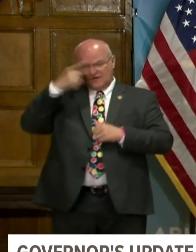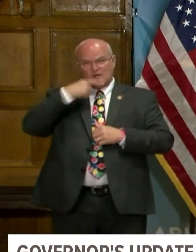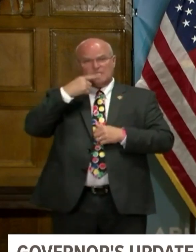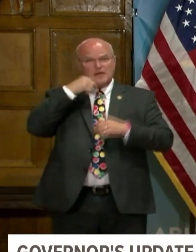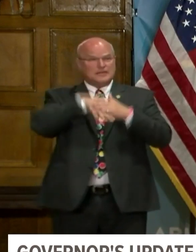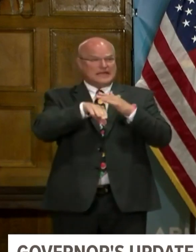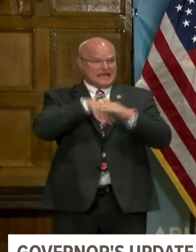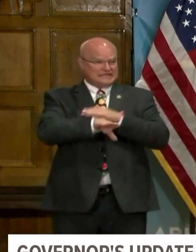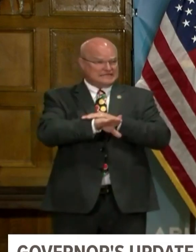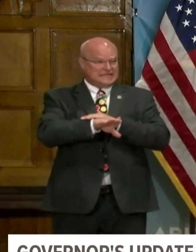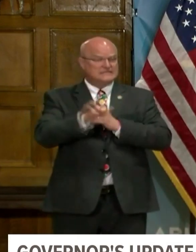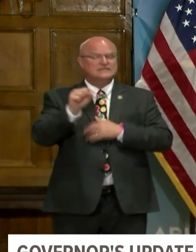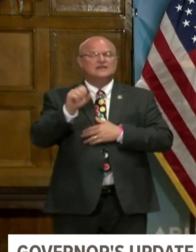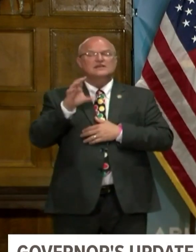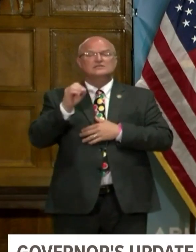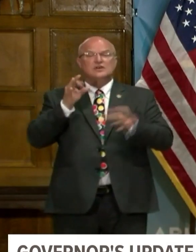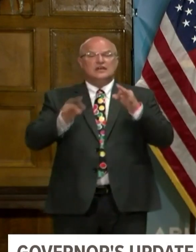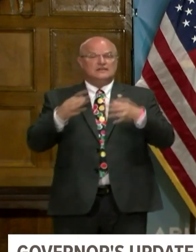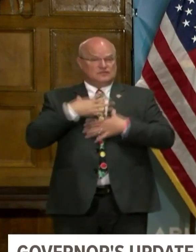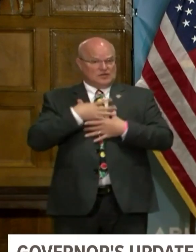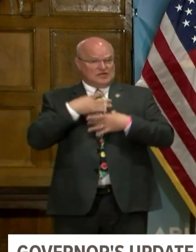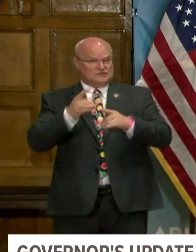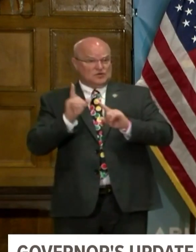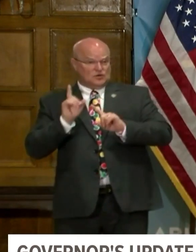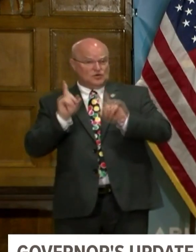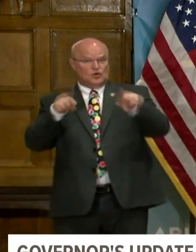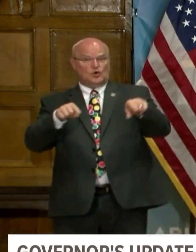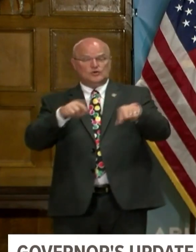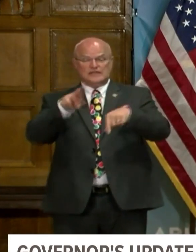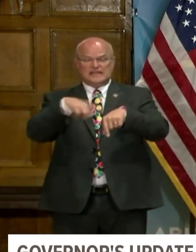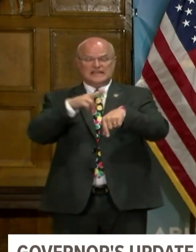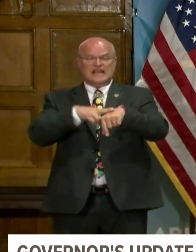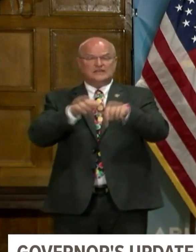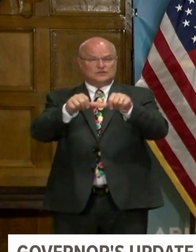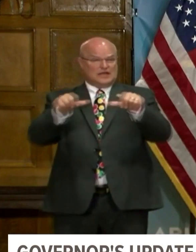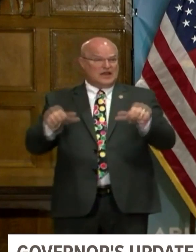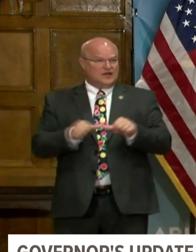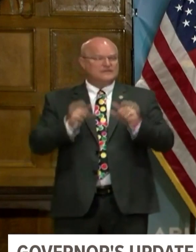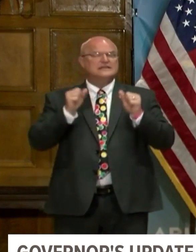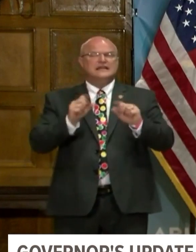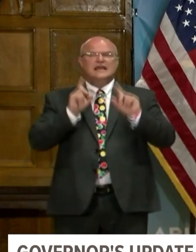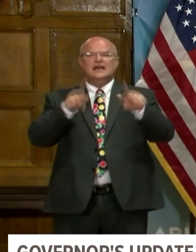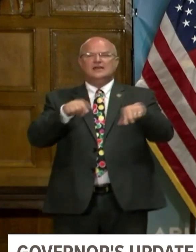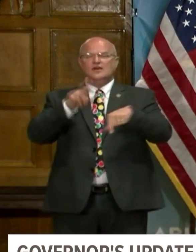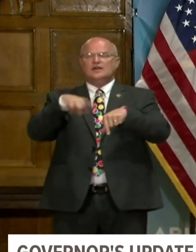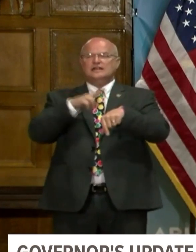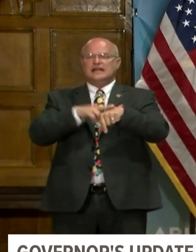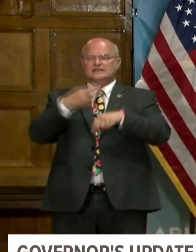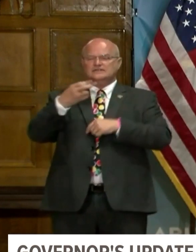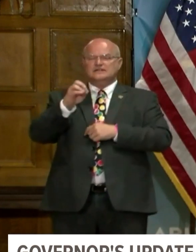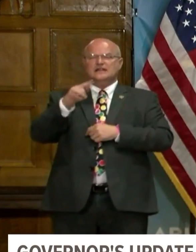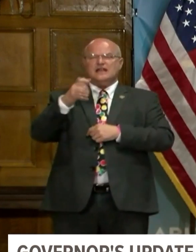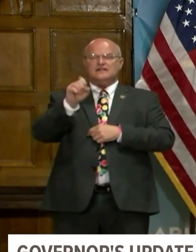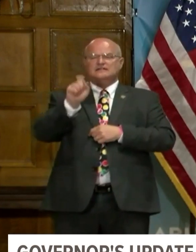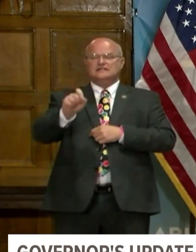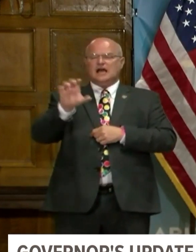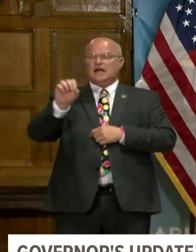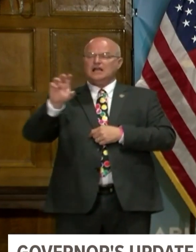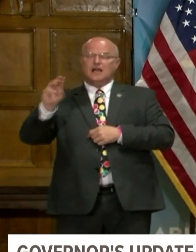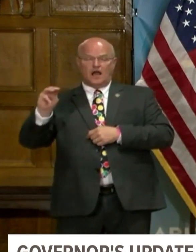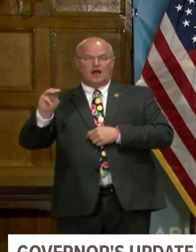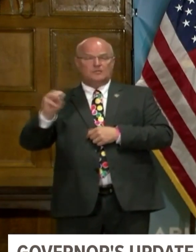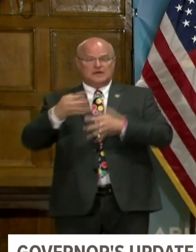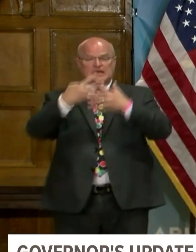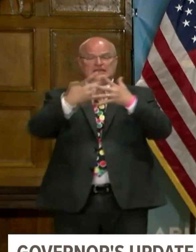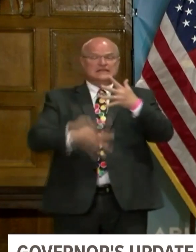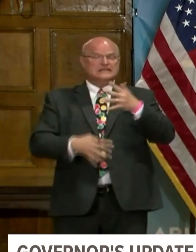public access. So if you're interested in going to one of these natural areas, you can go to naturalheritage.com. There's a